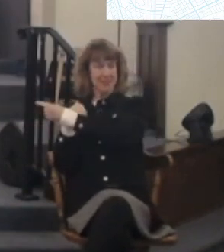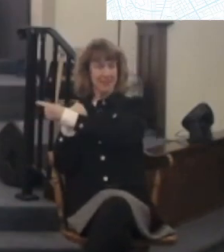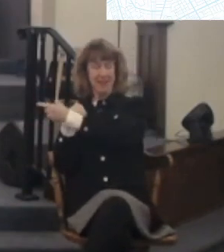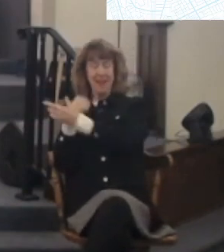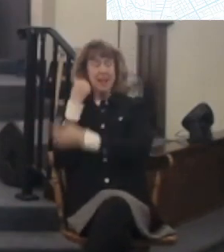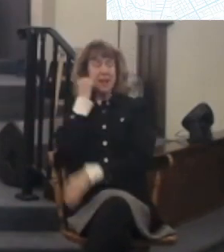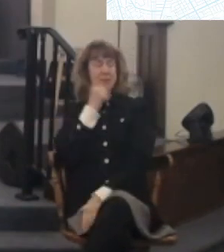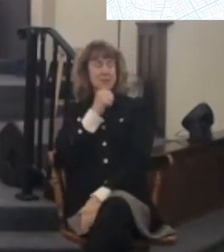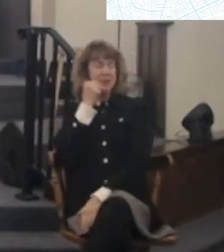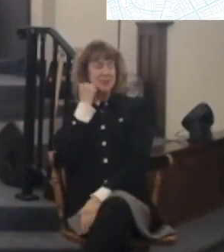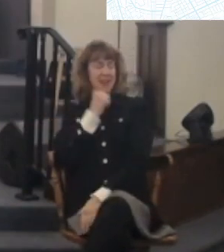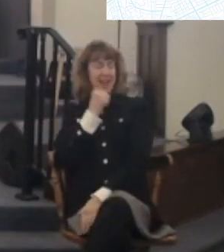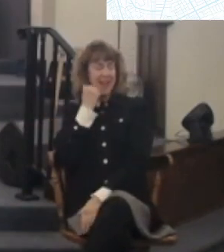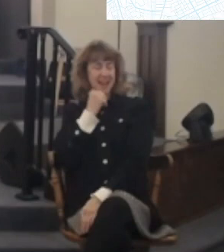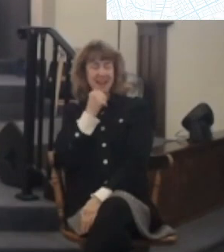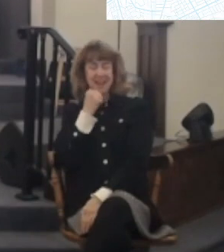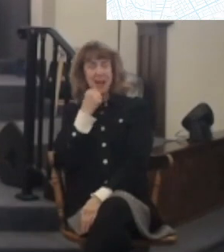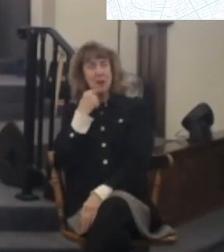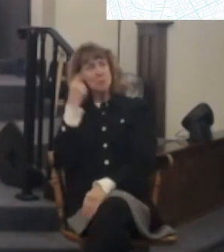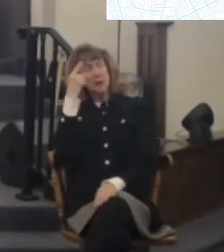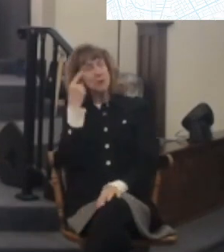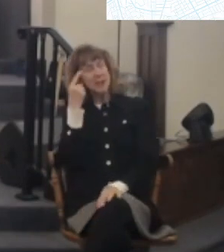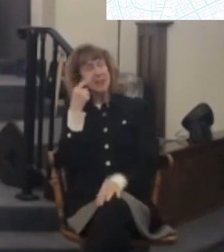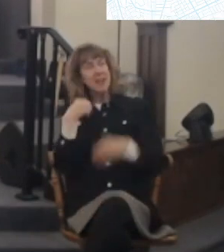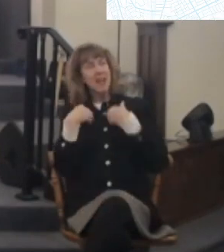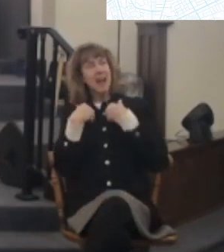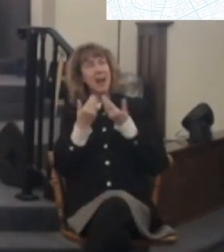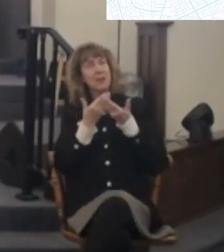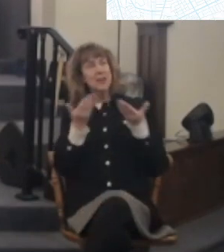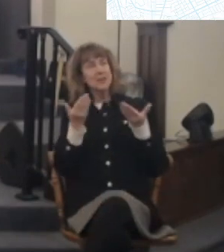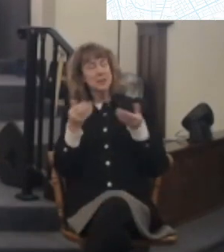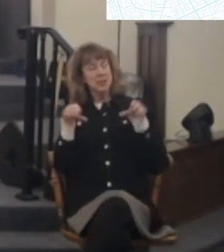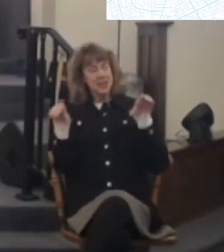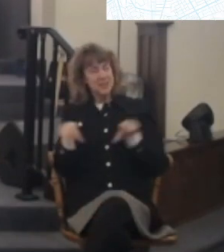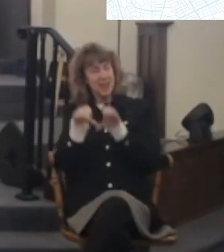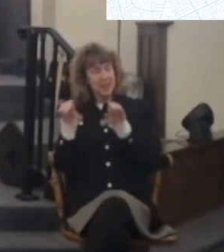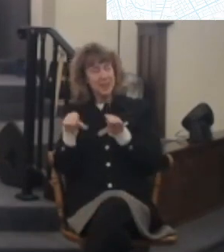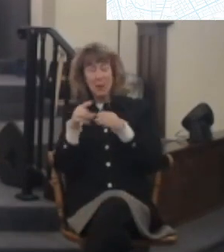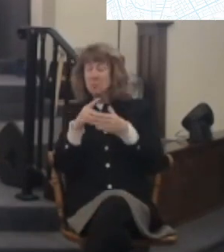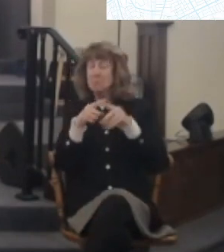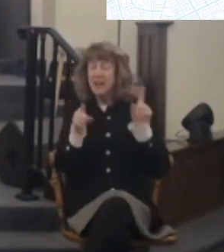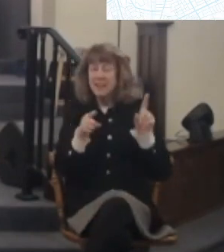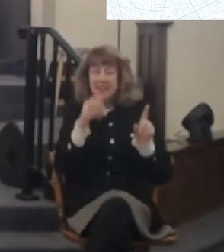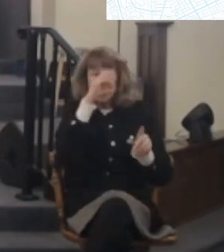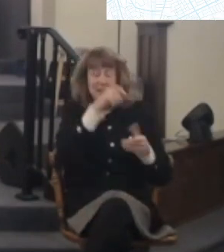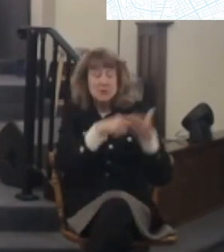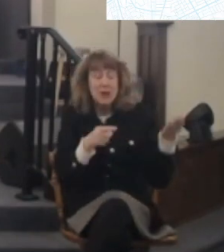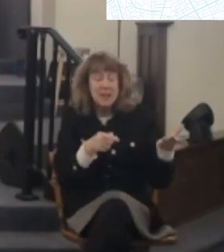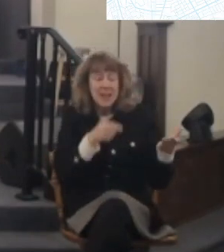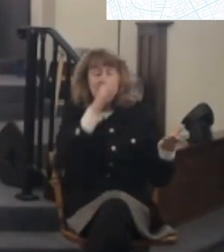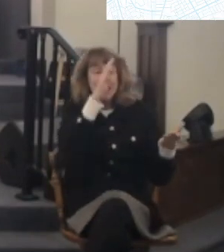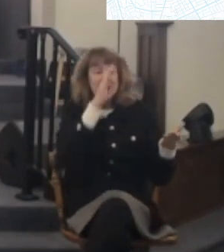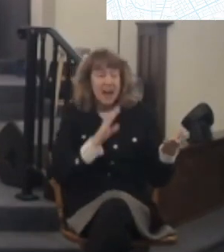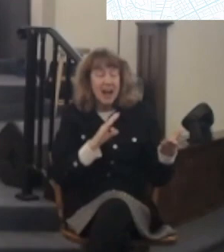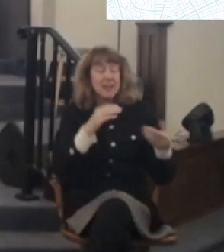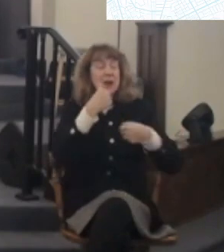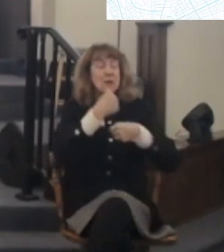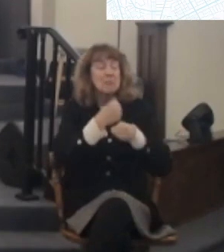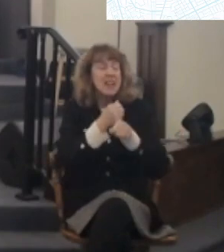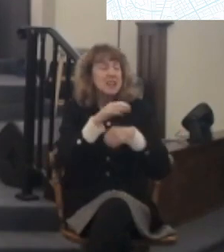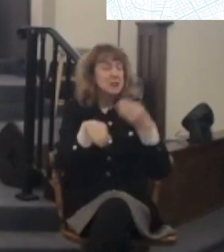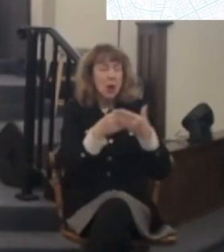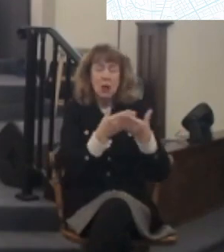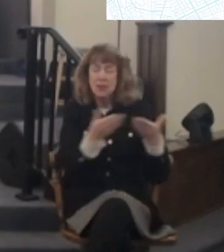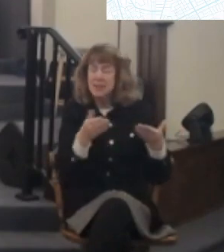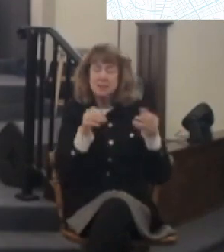Every day, I'm wondering how things are going to get done. But guess what? God makes it possible. And